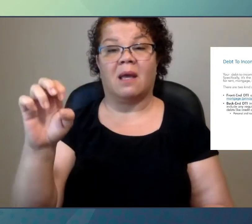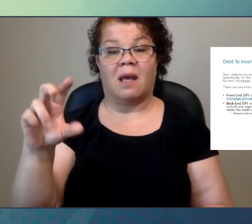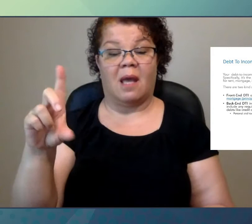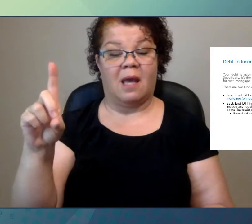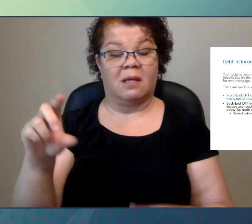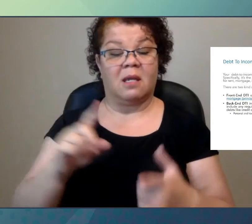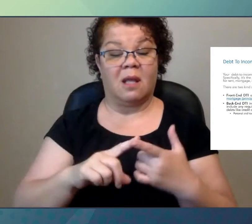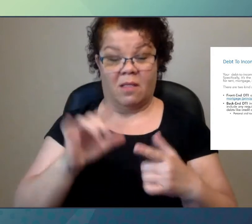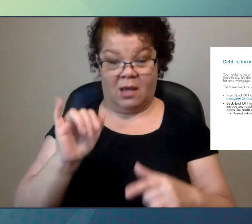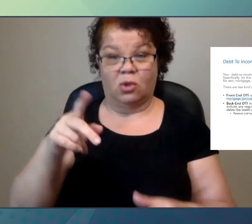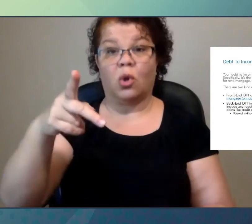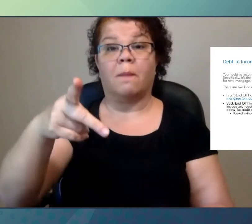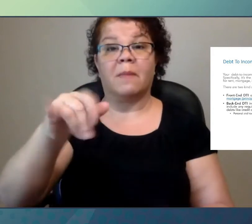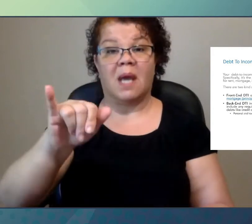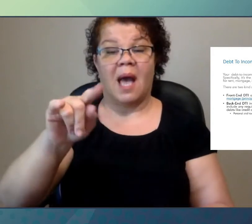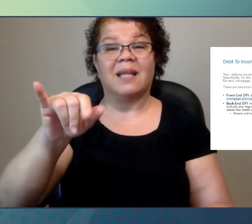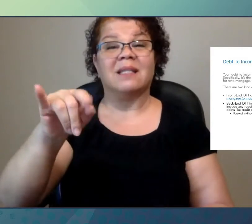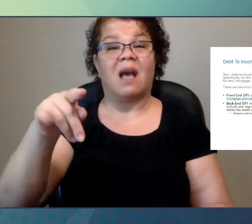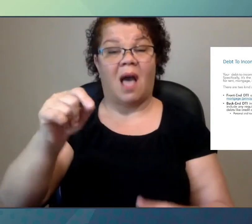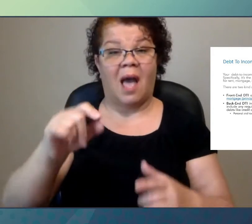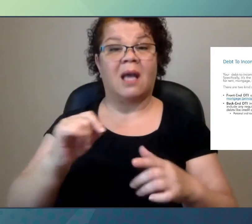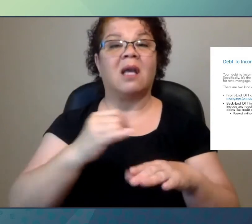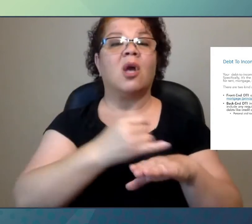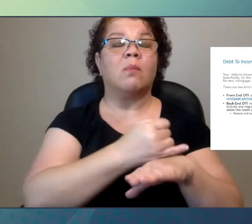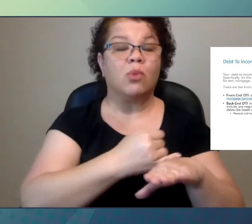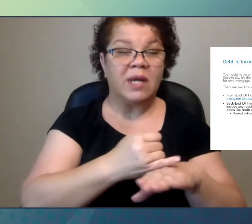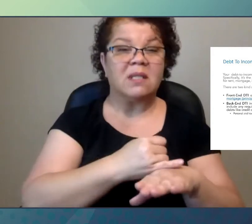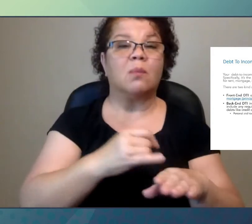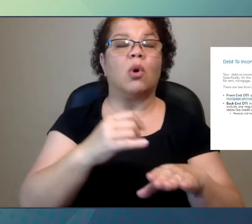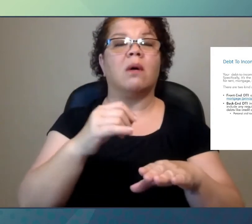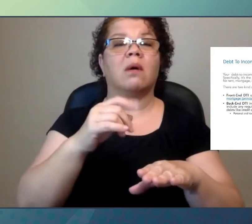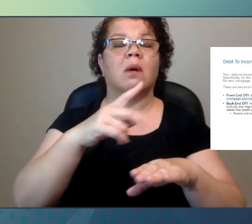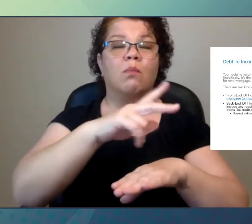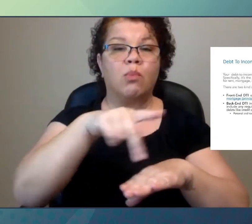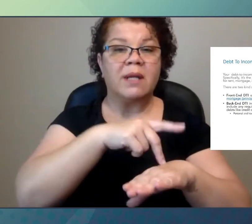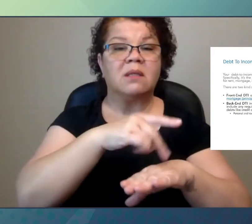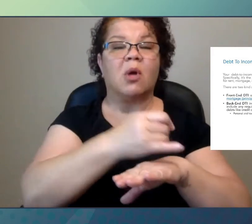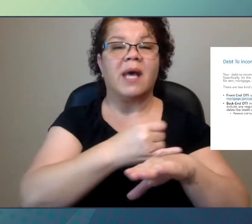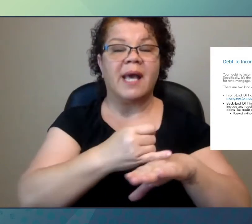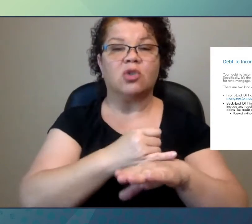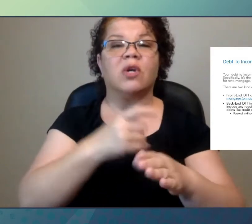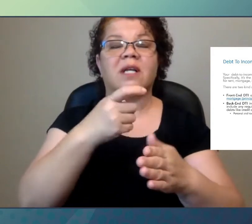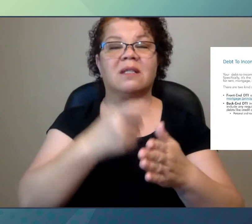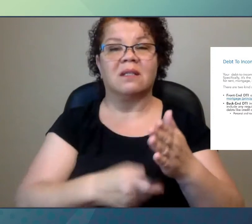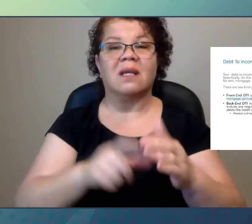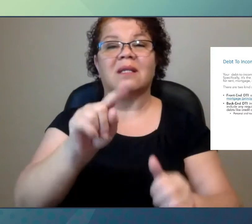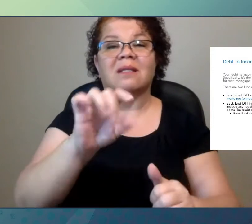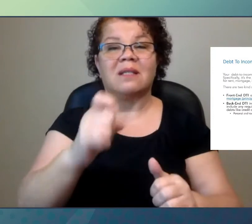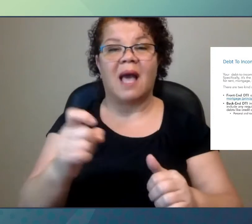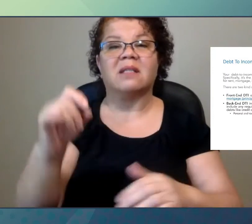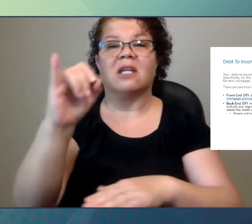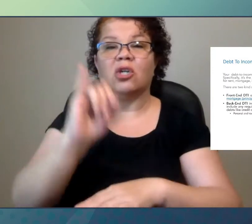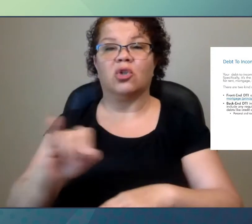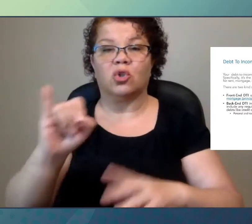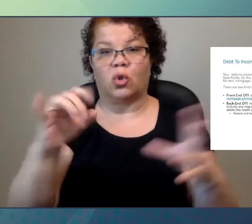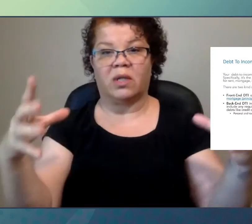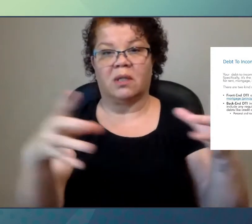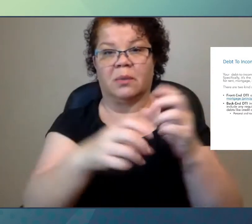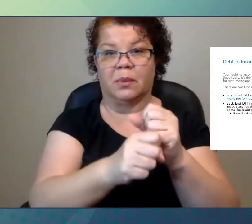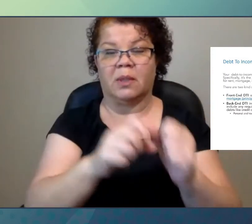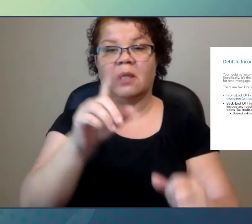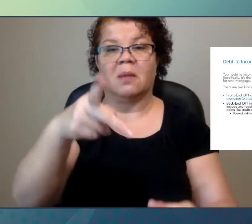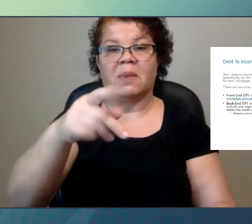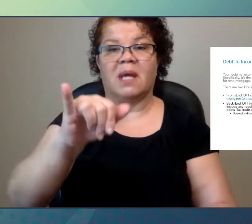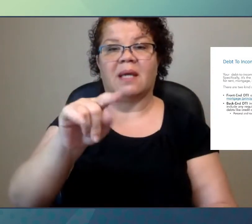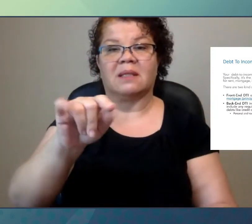PITI payments, or your principal, interest, taxes, and insurance, plus any other debt obligation that you have. And